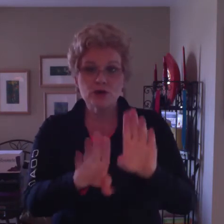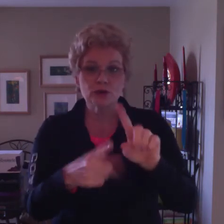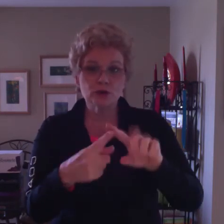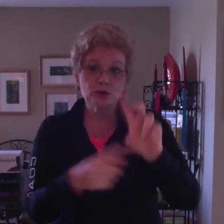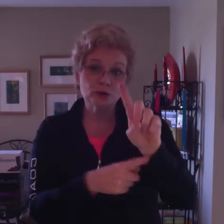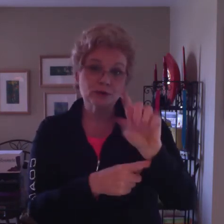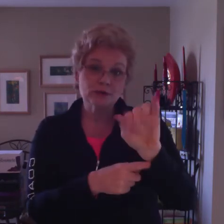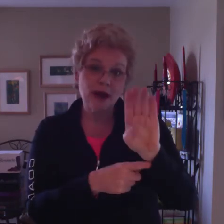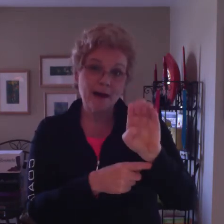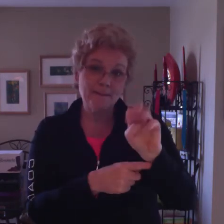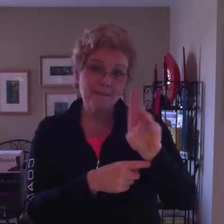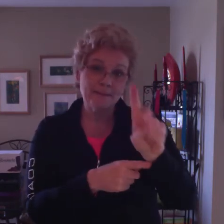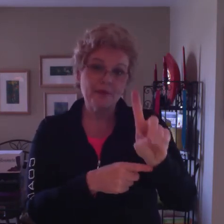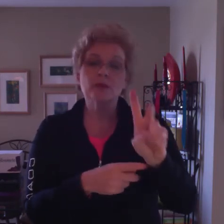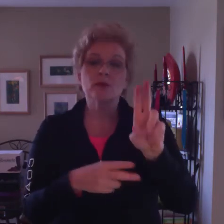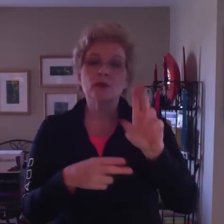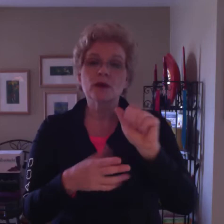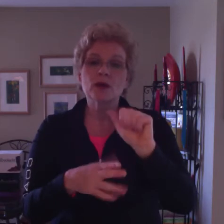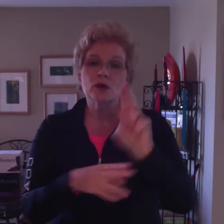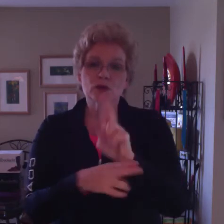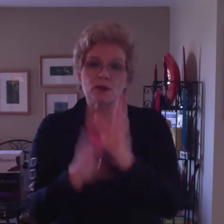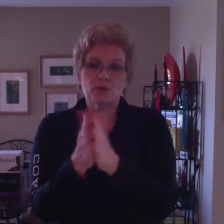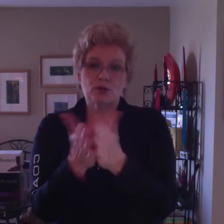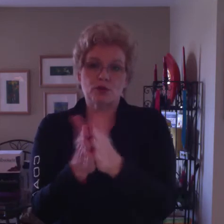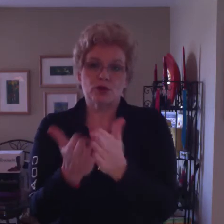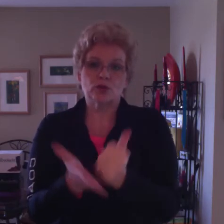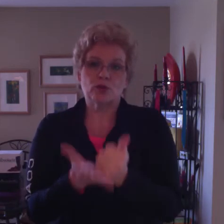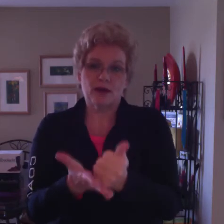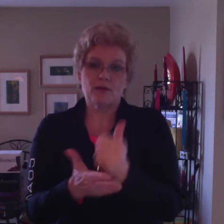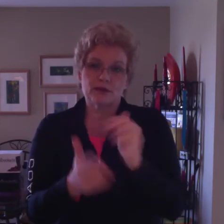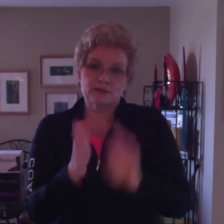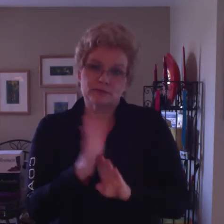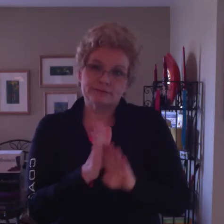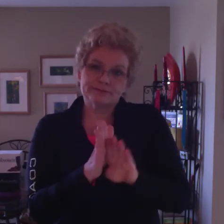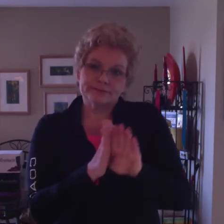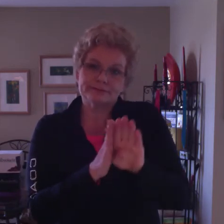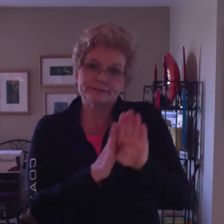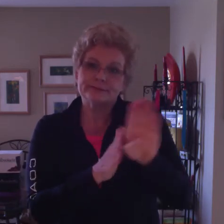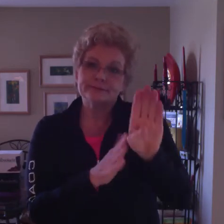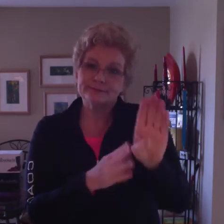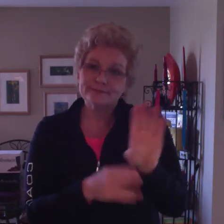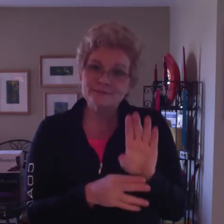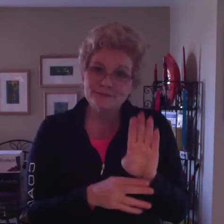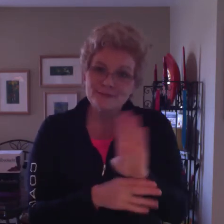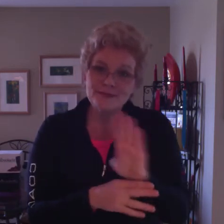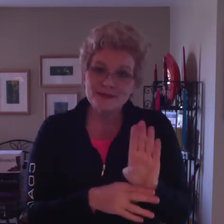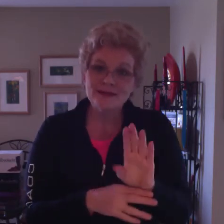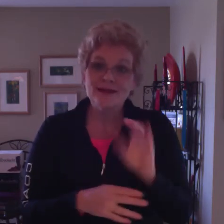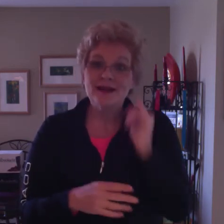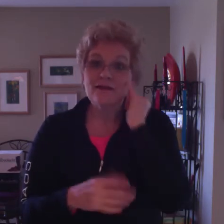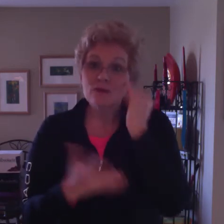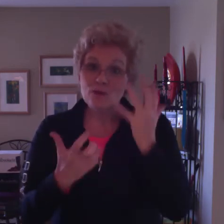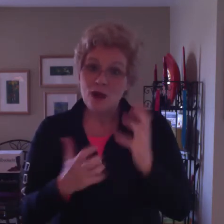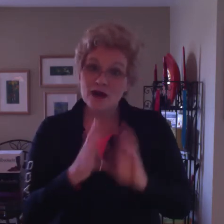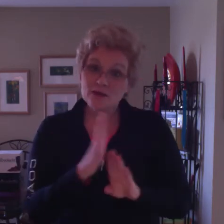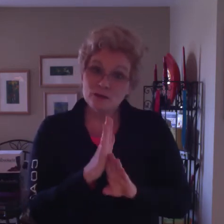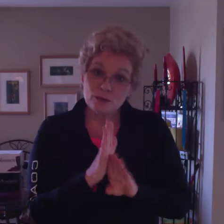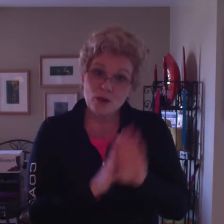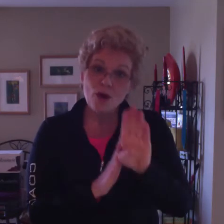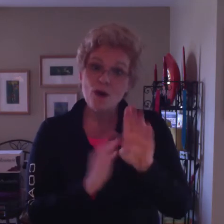us get to that rank. But rank with this in this business, if you're wanting to work it, is really how you start